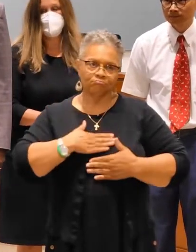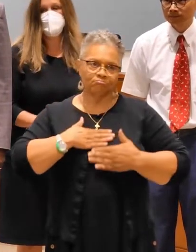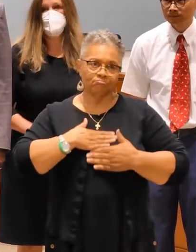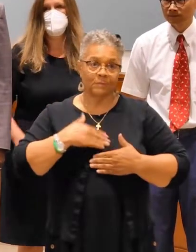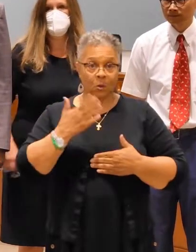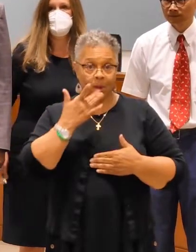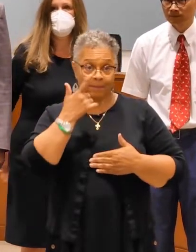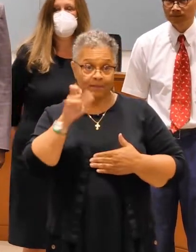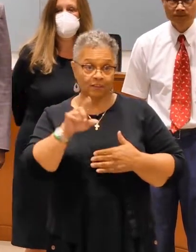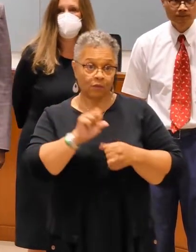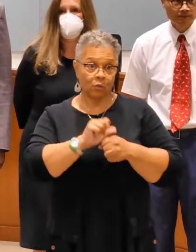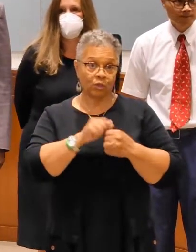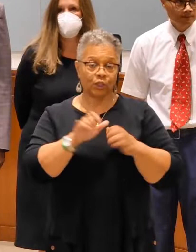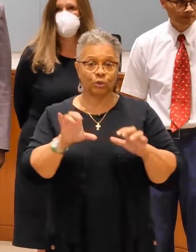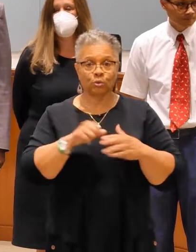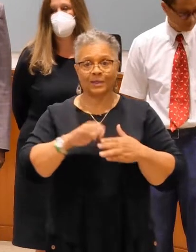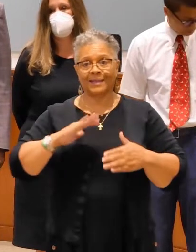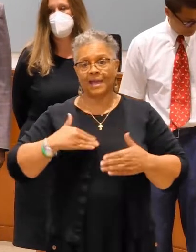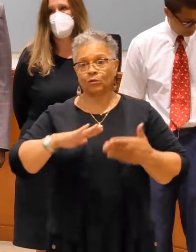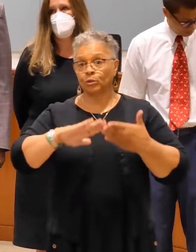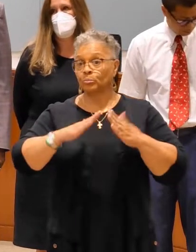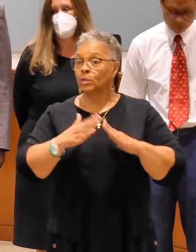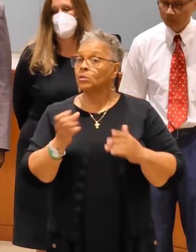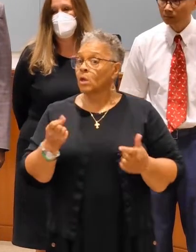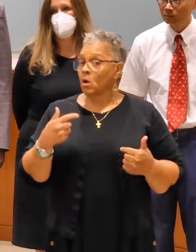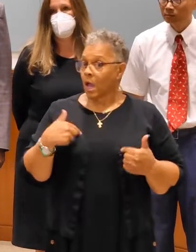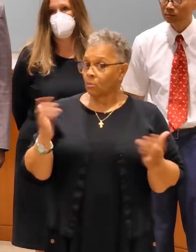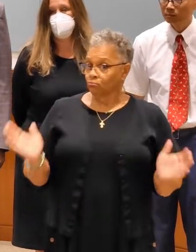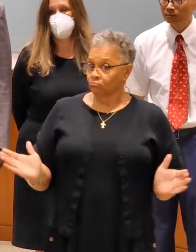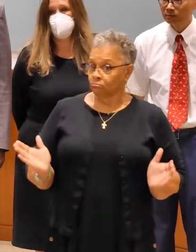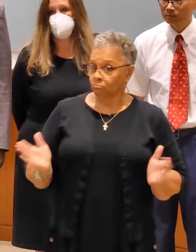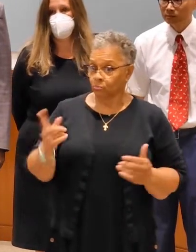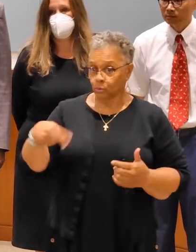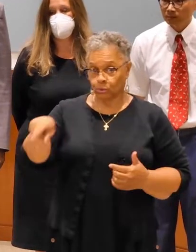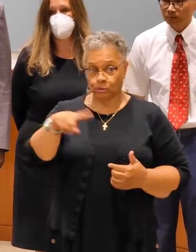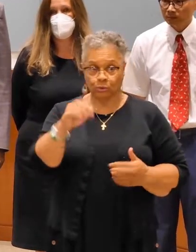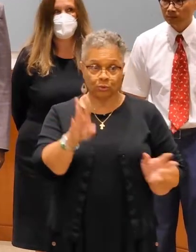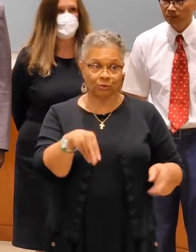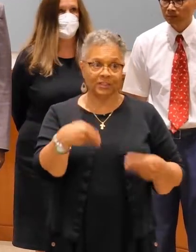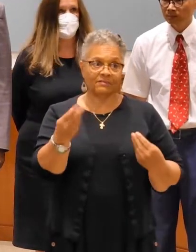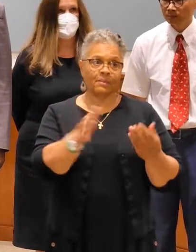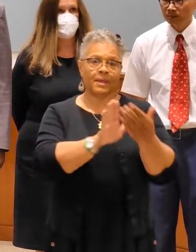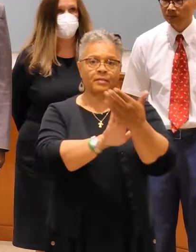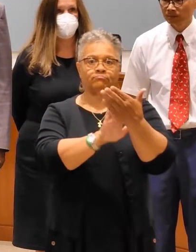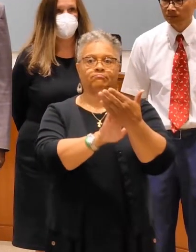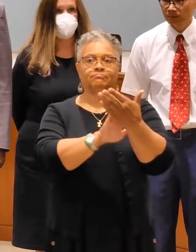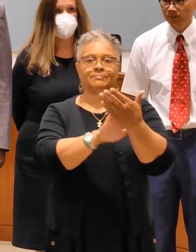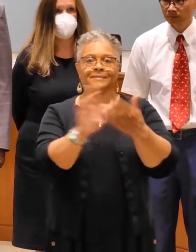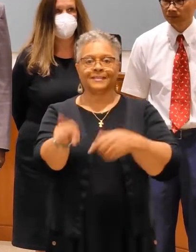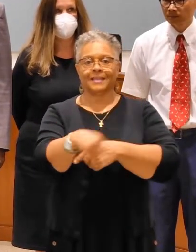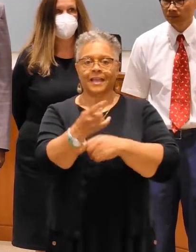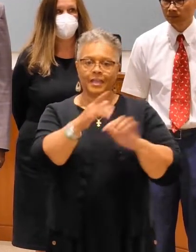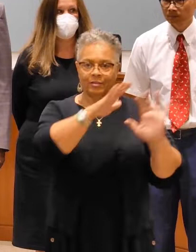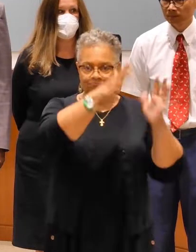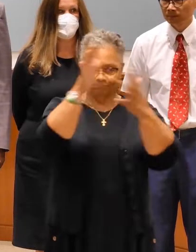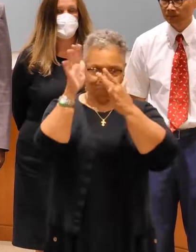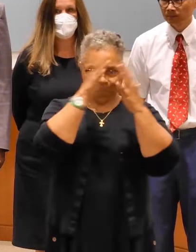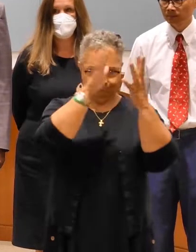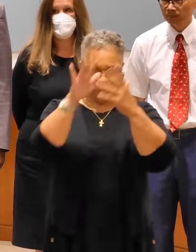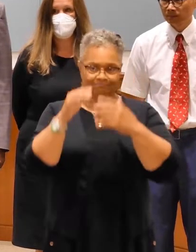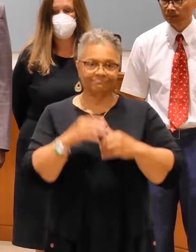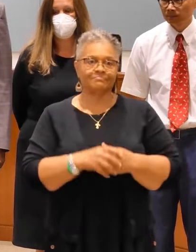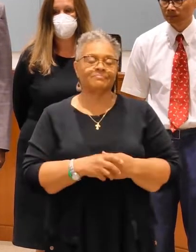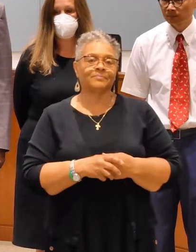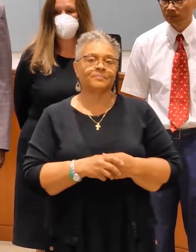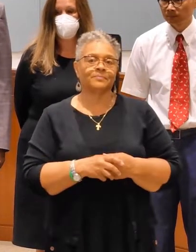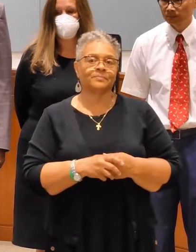because of the work of which they do within our community. So I'm going to encourage you to give them that adulation today in a round of applause if you would. First, I'd